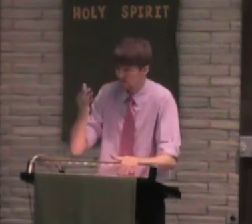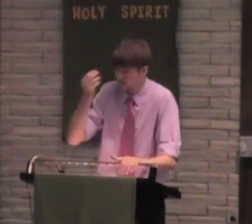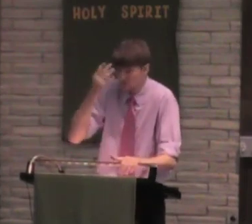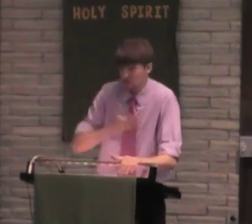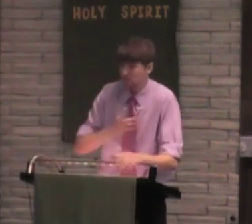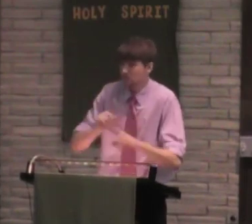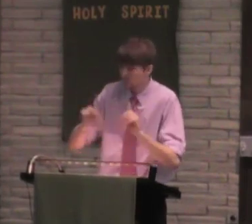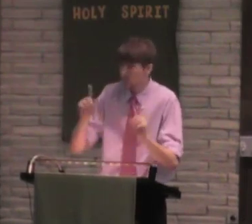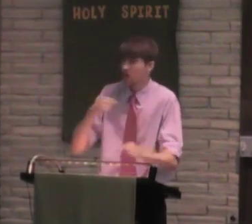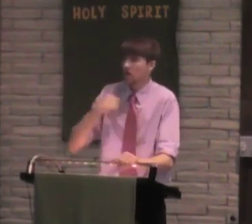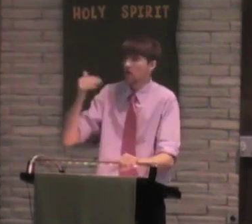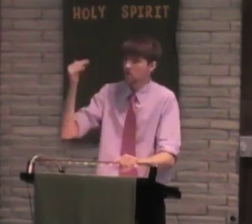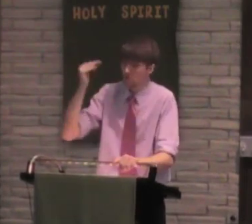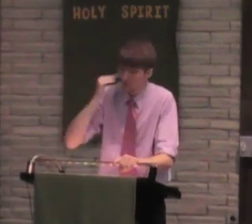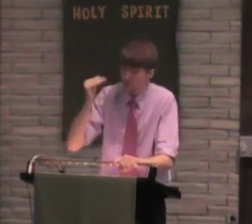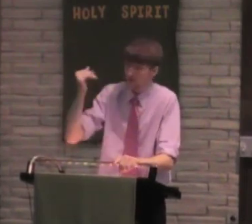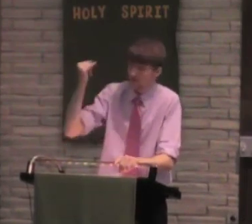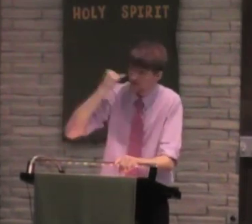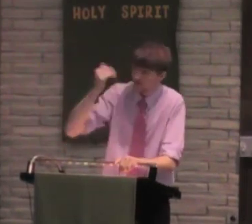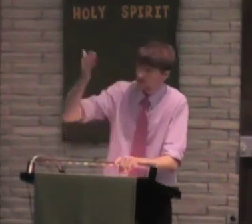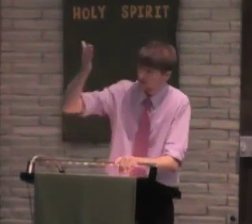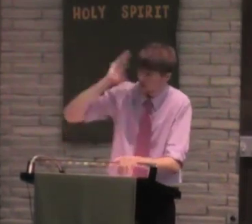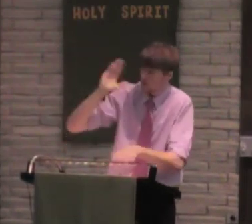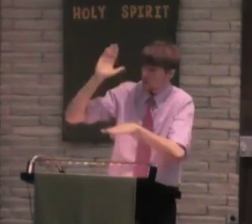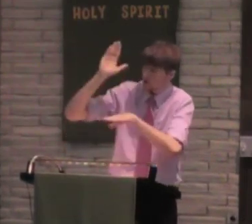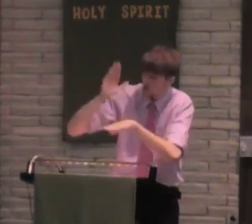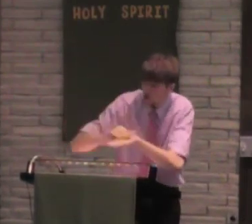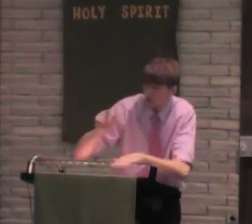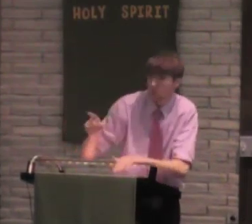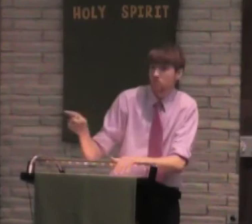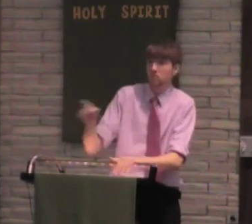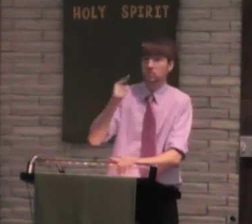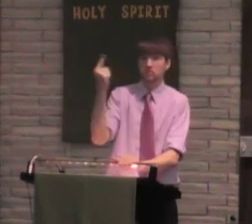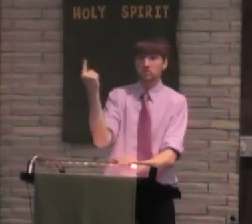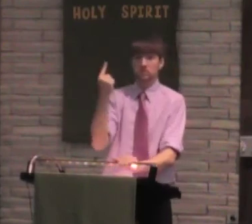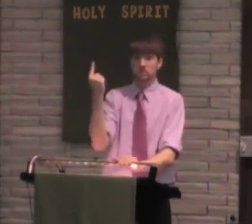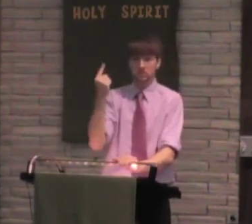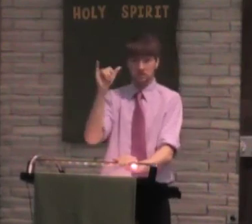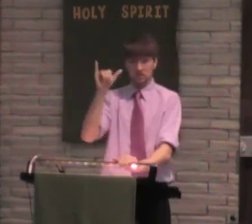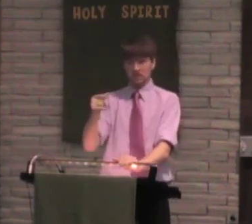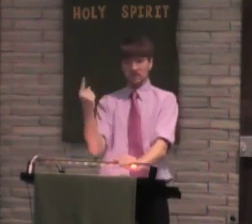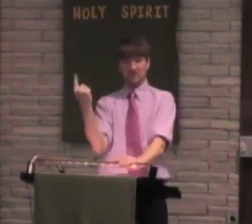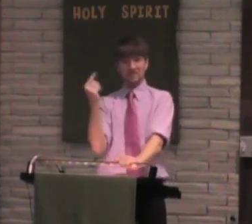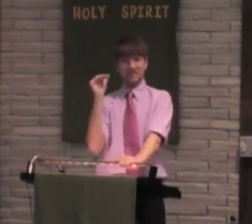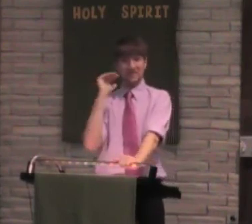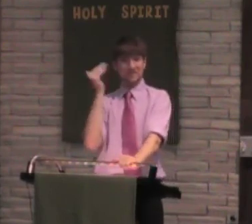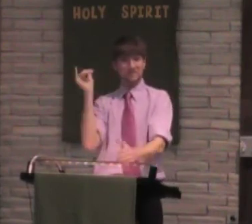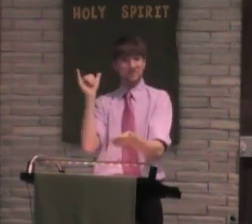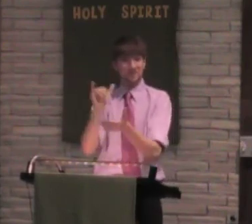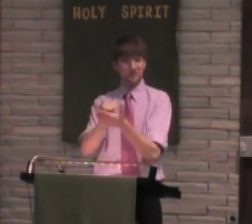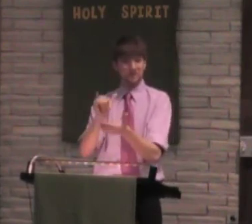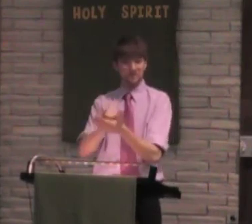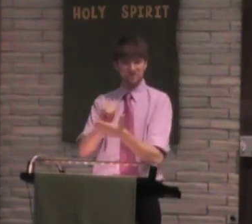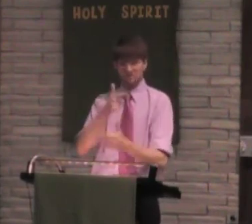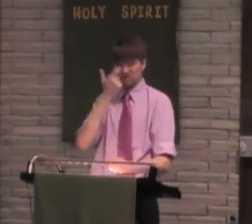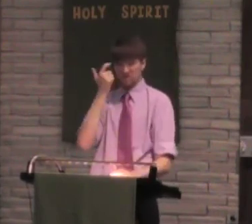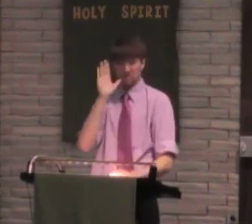Maybe down the road you can tell me these situations that popped up and how God has called you to do something, and that something